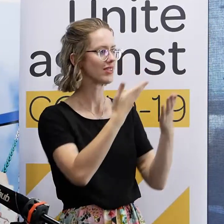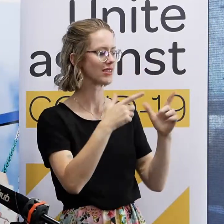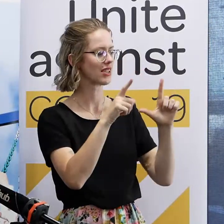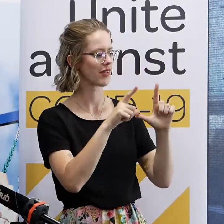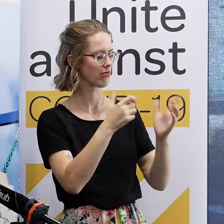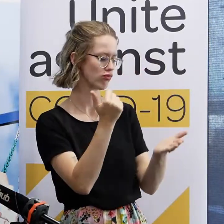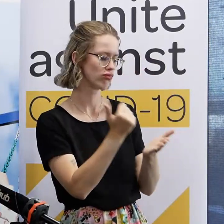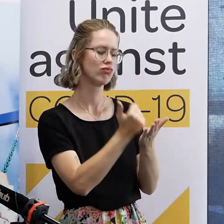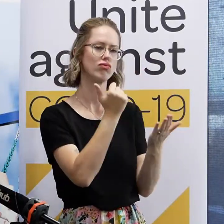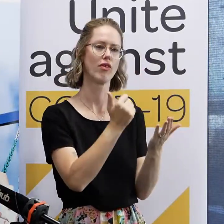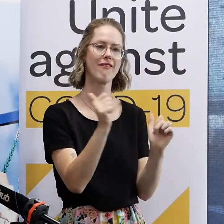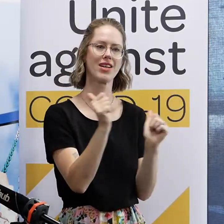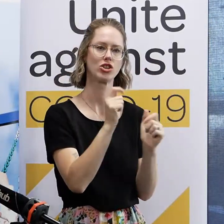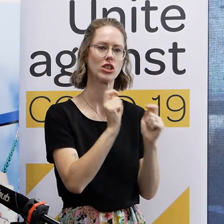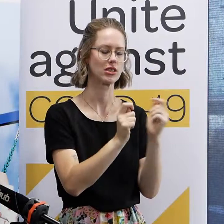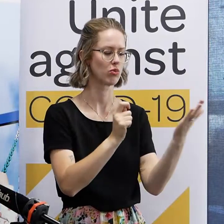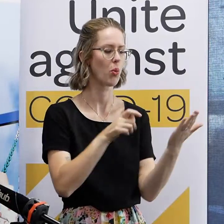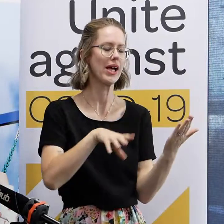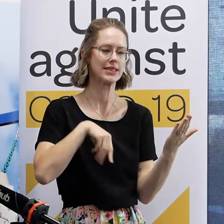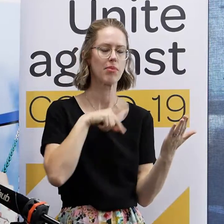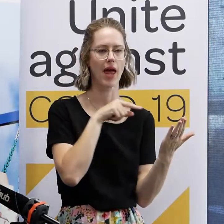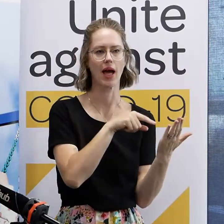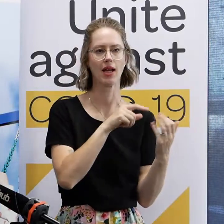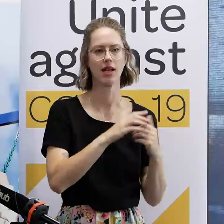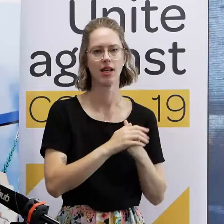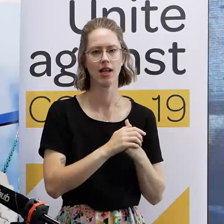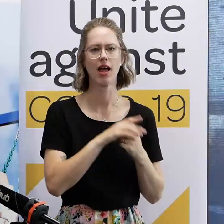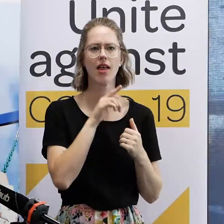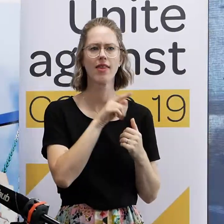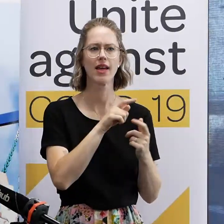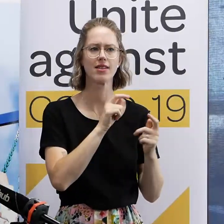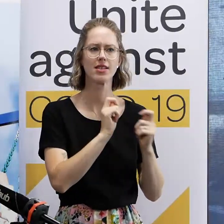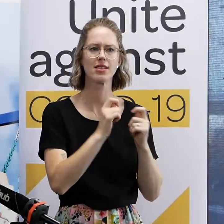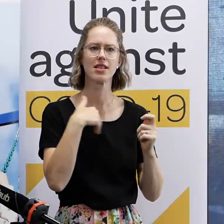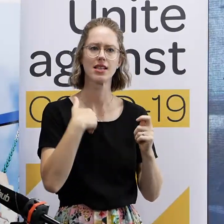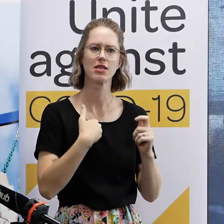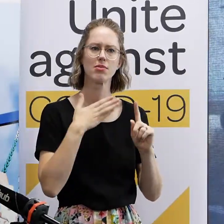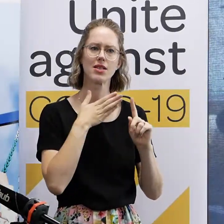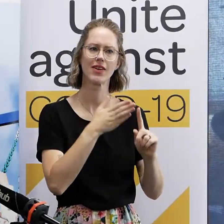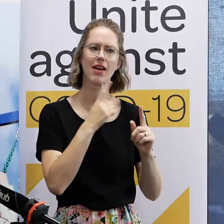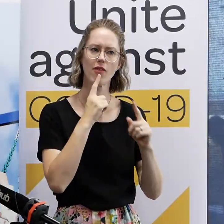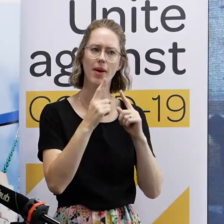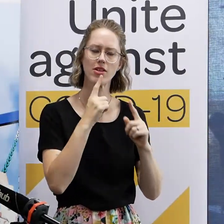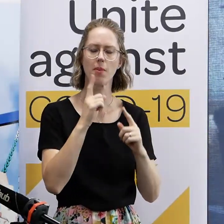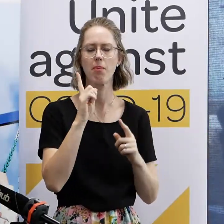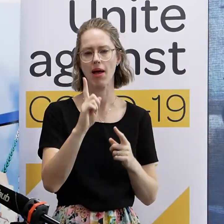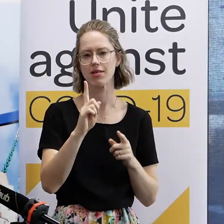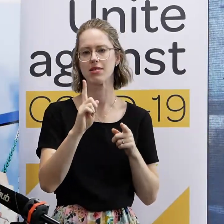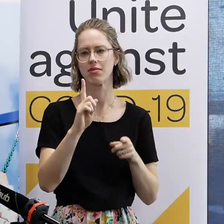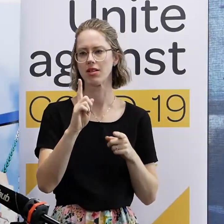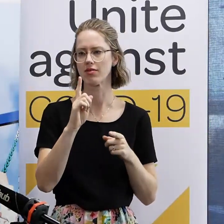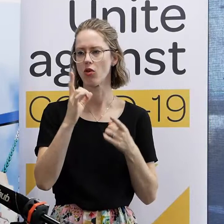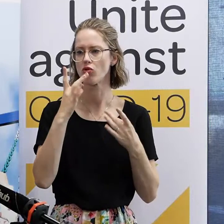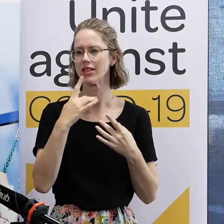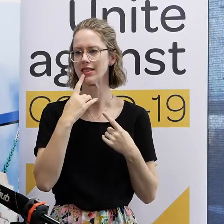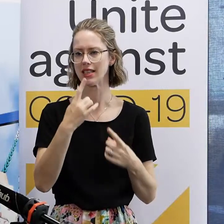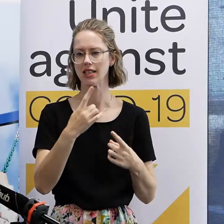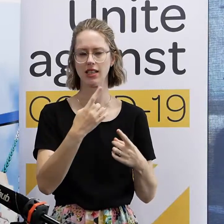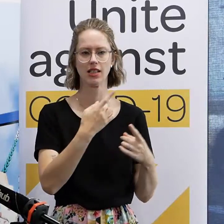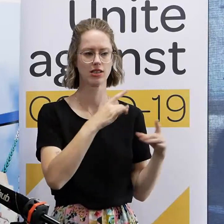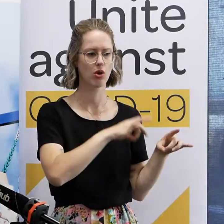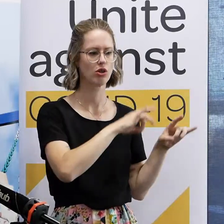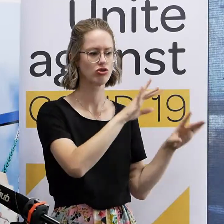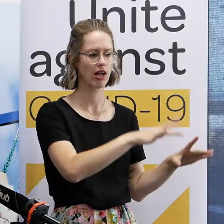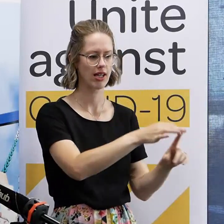of the fact that someone's had a pre-departure test, and it does require quite specific information. But likewise, as has been pointed out, aside from Australia